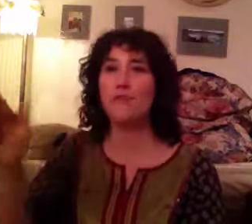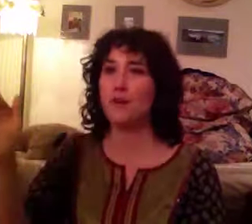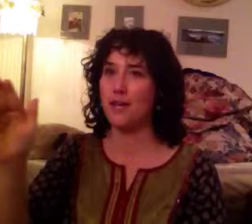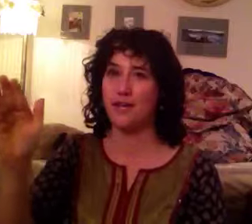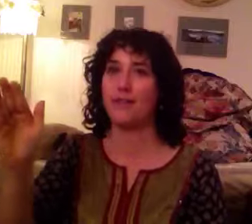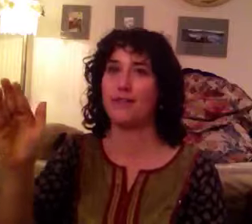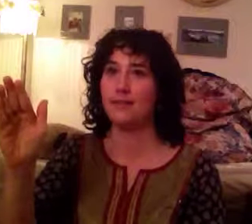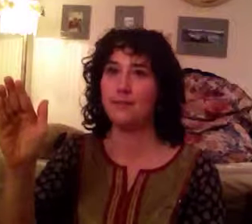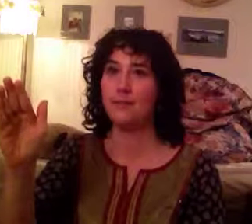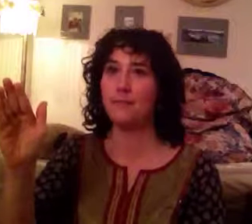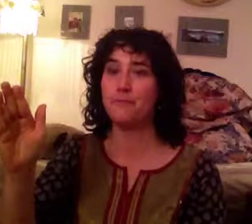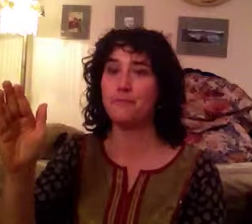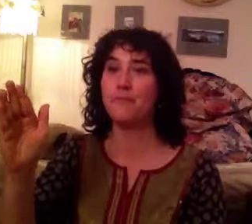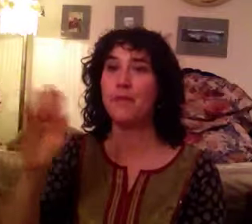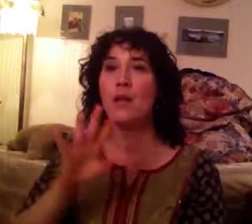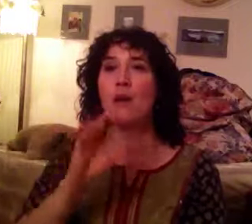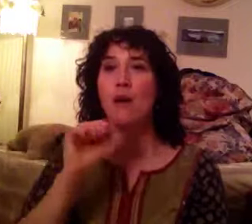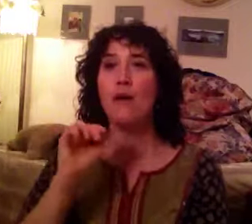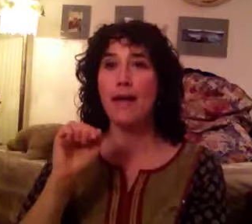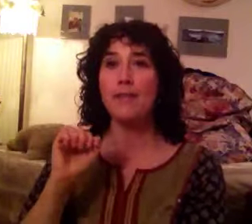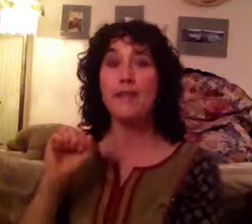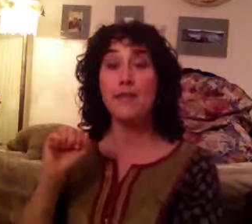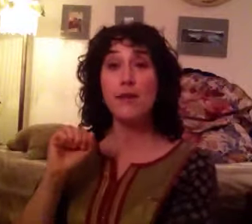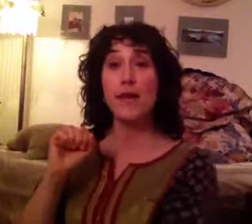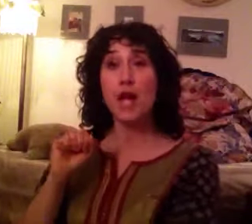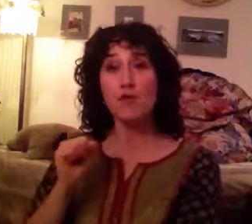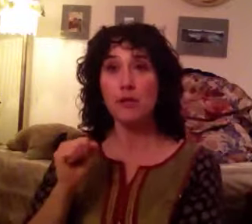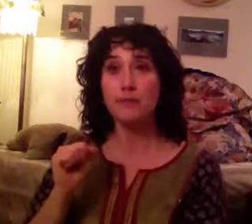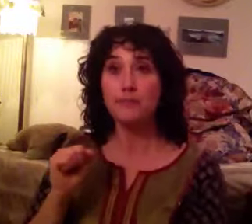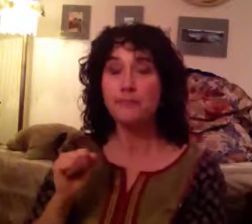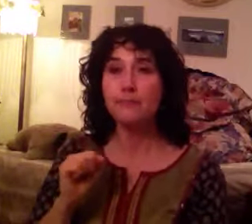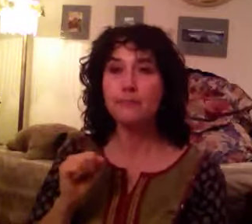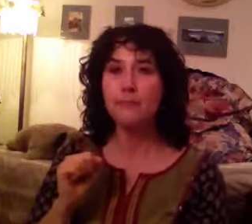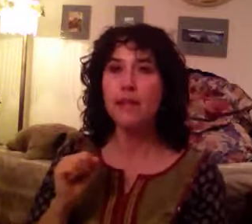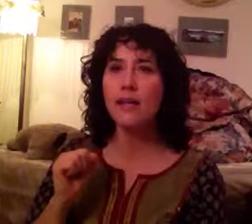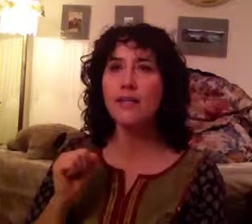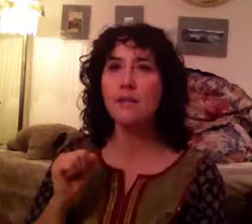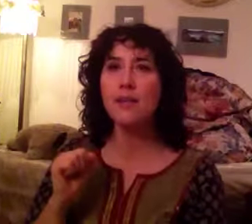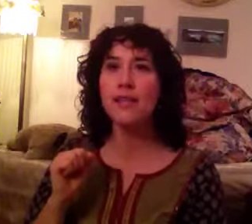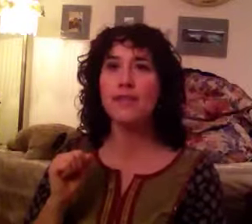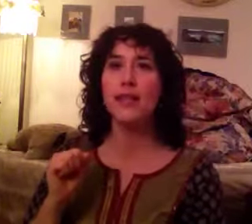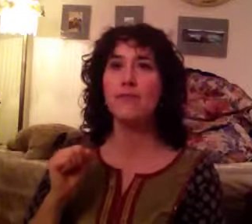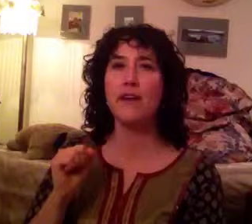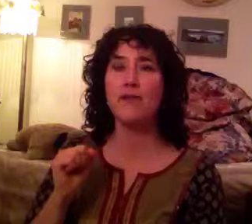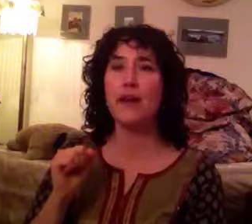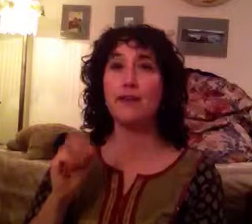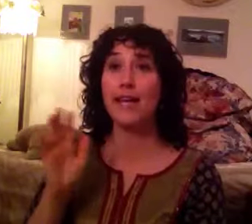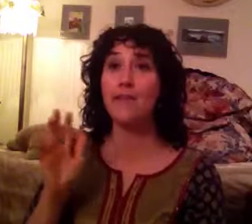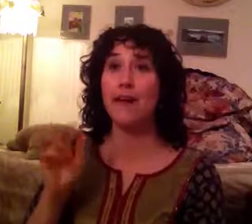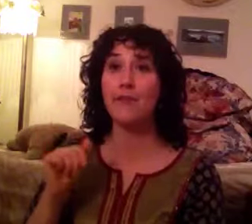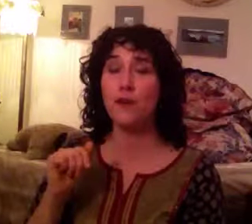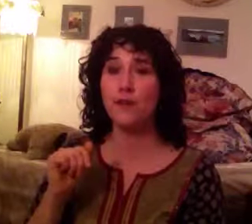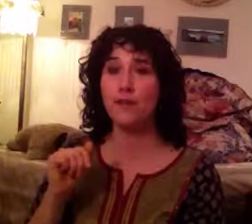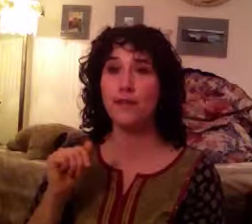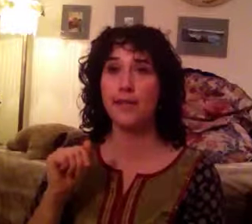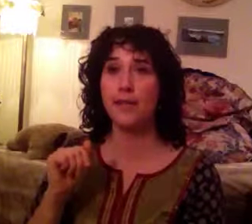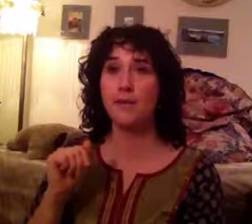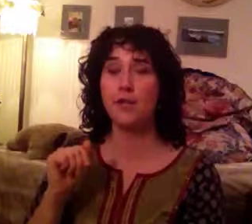very consistent. All right, and then you hit 100. And one thing that I found out later after I learned sign language, I